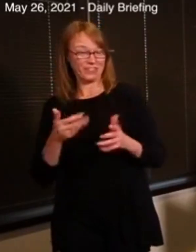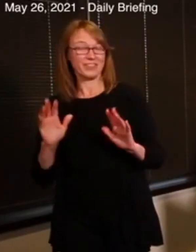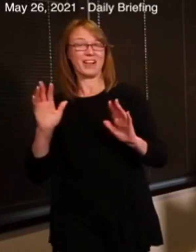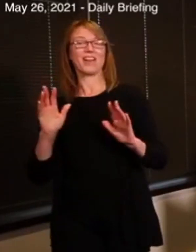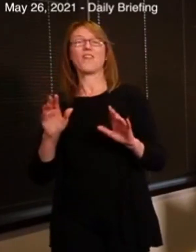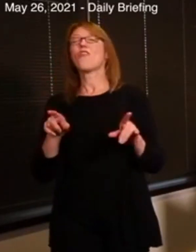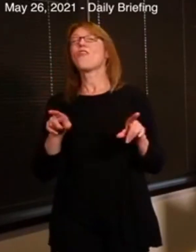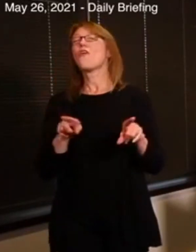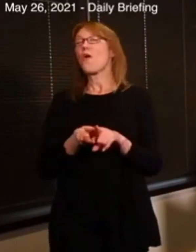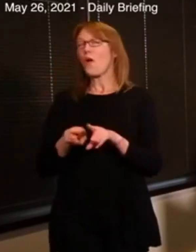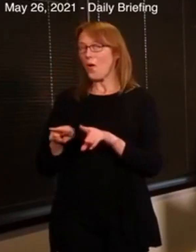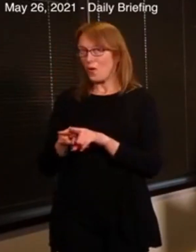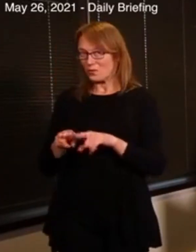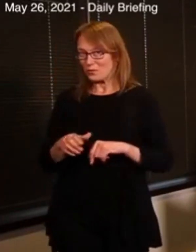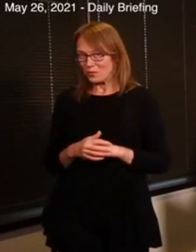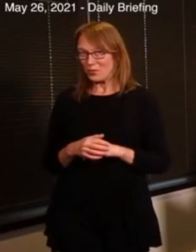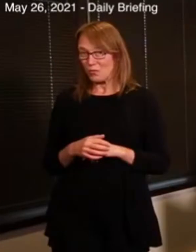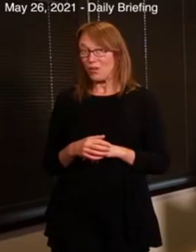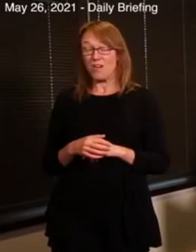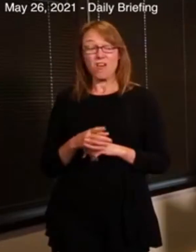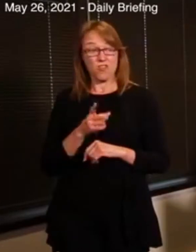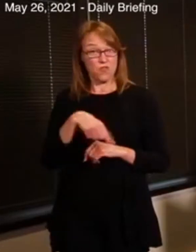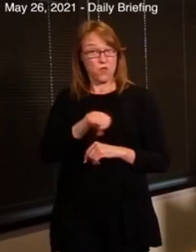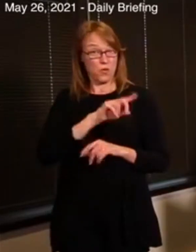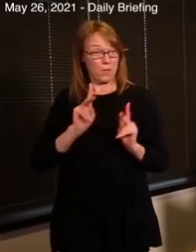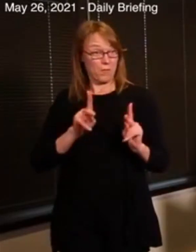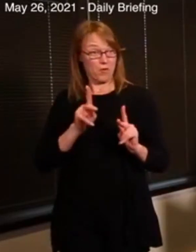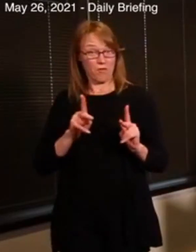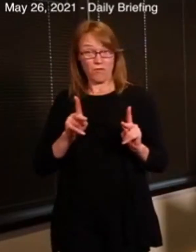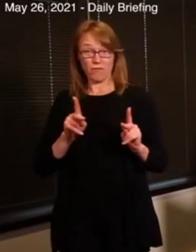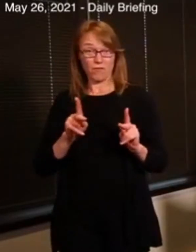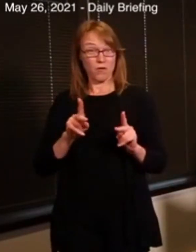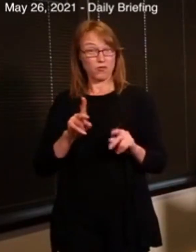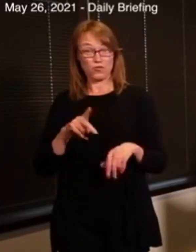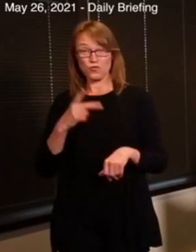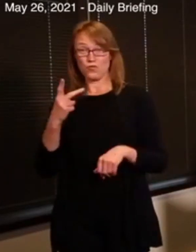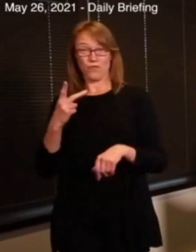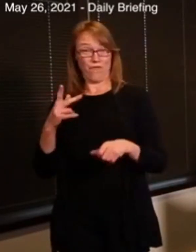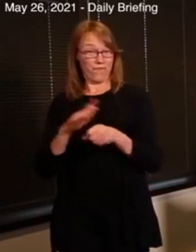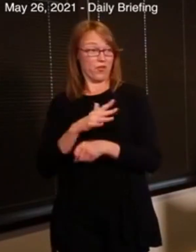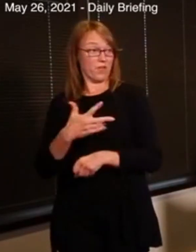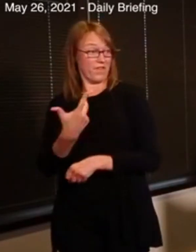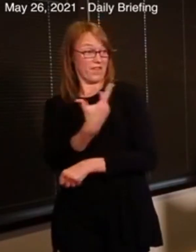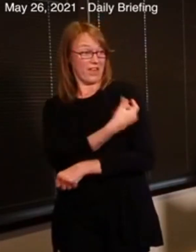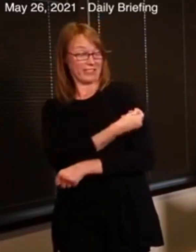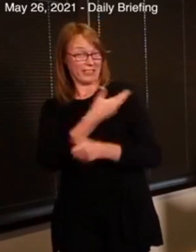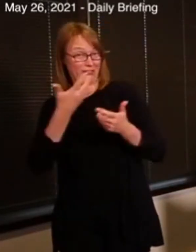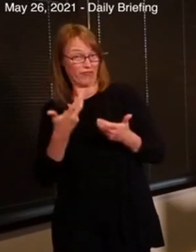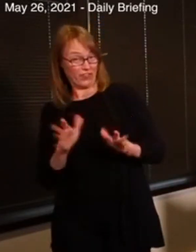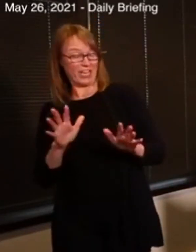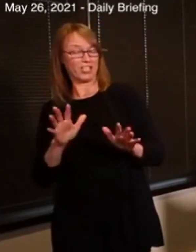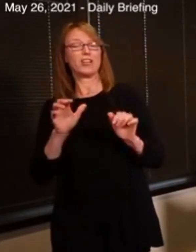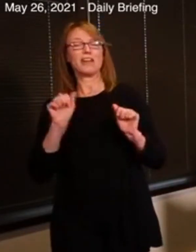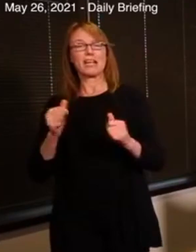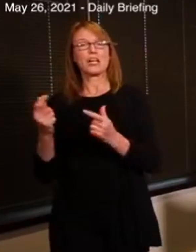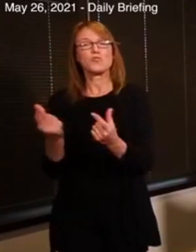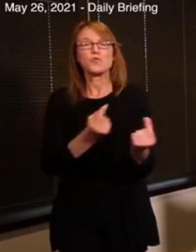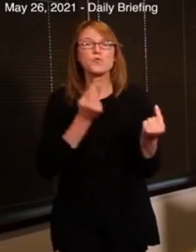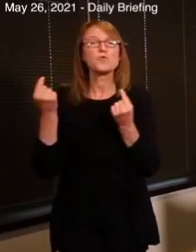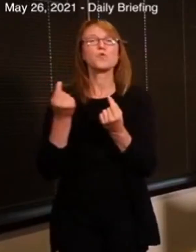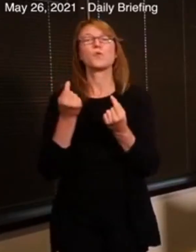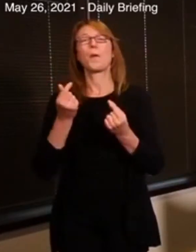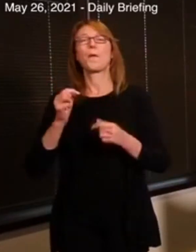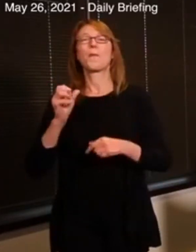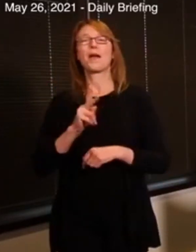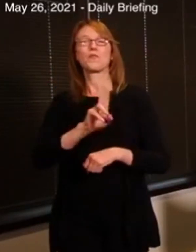to activities they may have stopped during the pandemic. And we'll talk more about this at the end of the briefing.